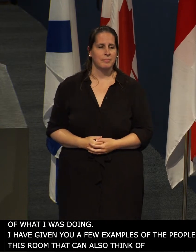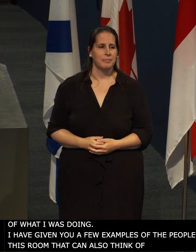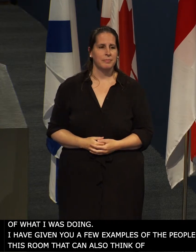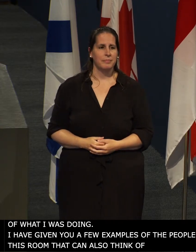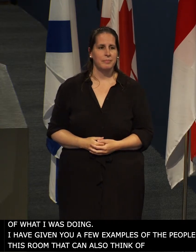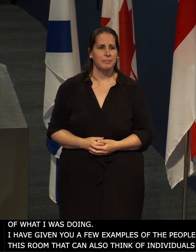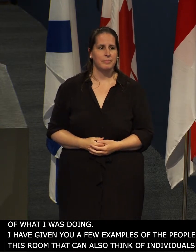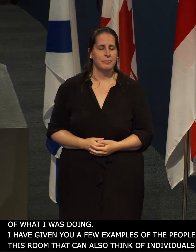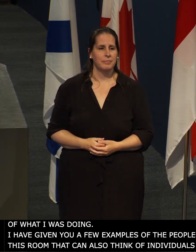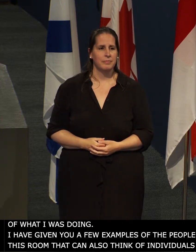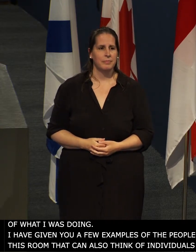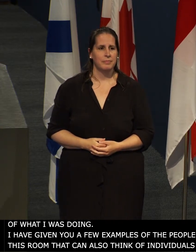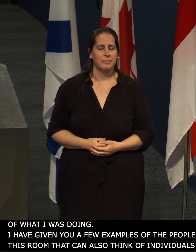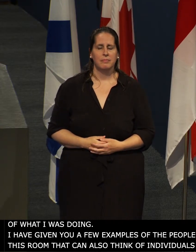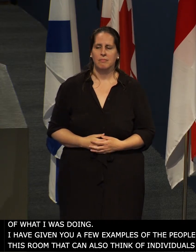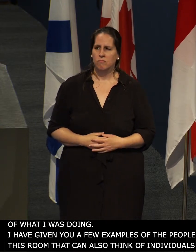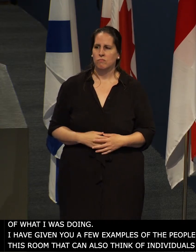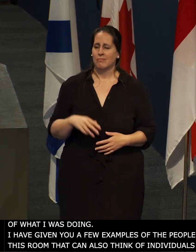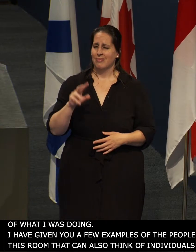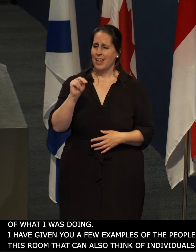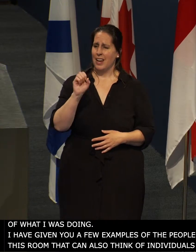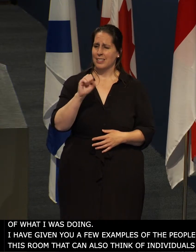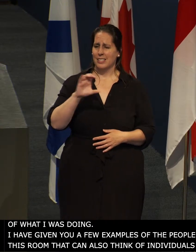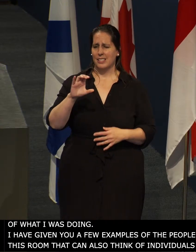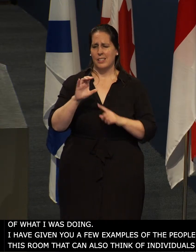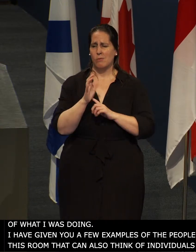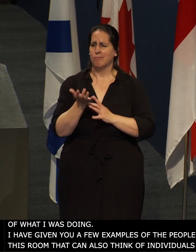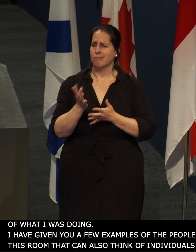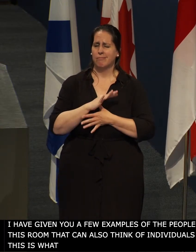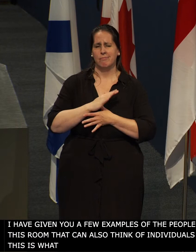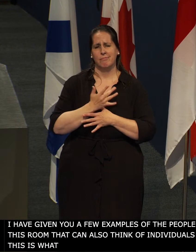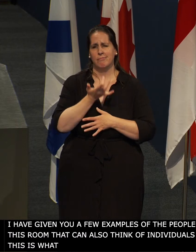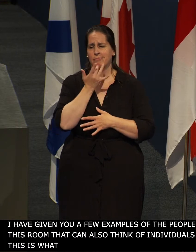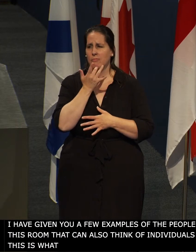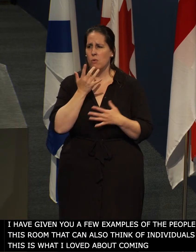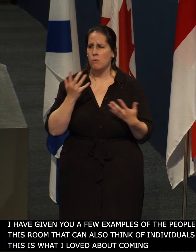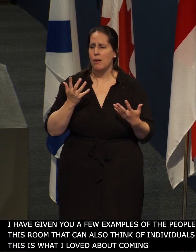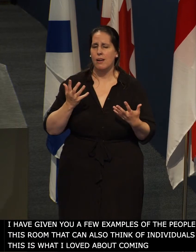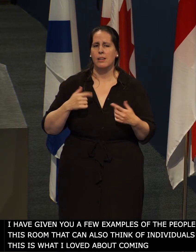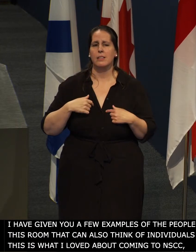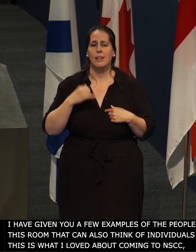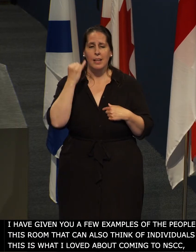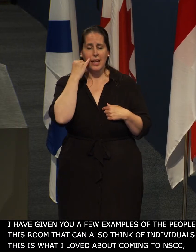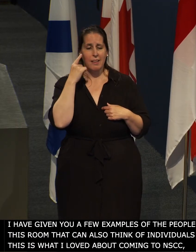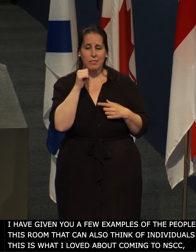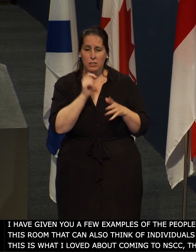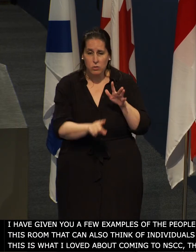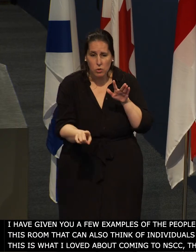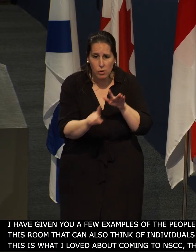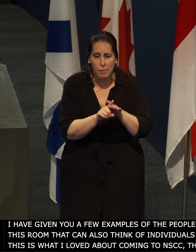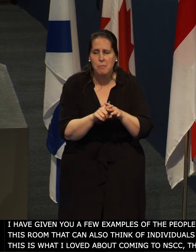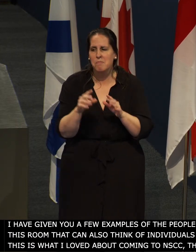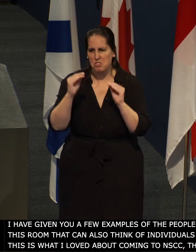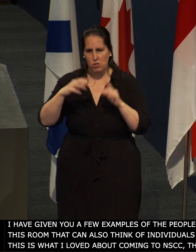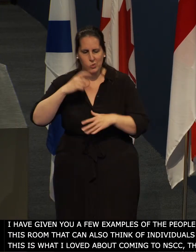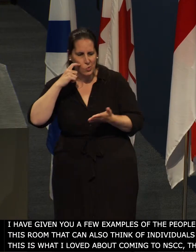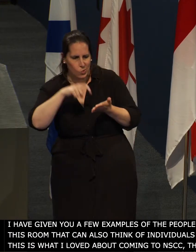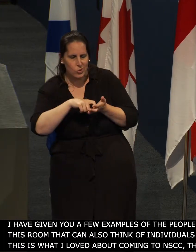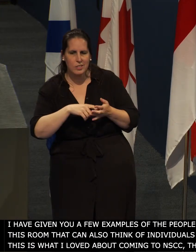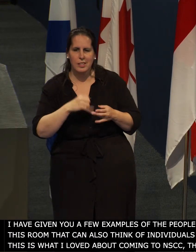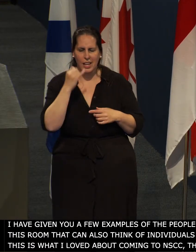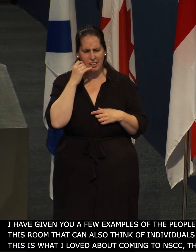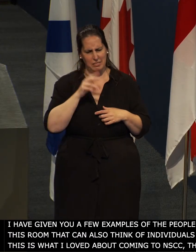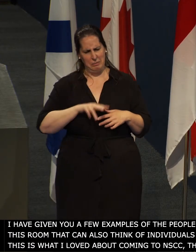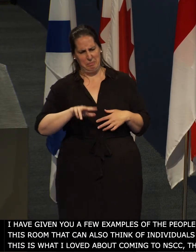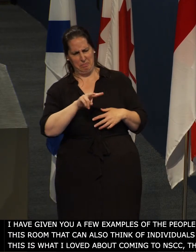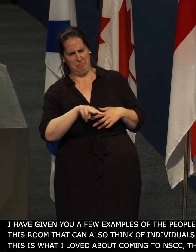This is what I loved about coming to NSCC. Our instructors know our names, they notice when we're missing time or when we seem not quite ourselves, and they celebrate with us when